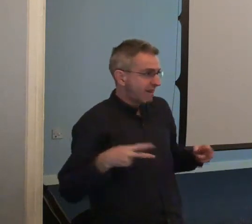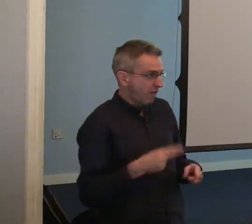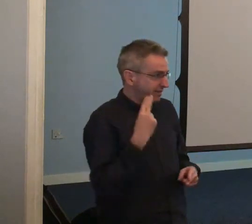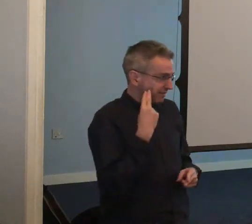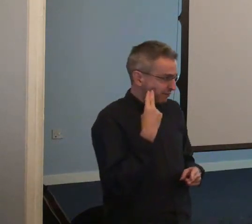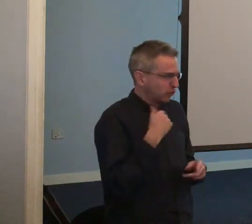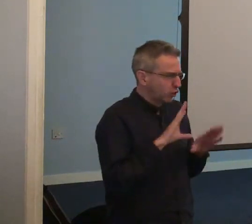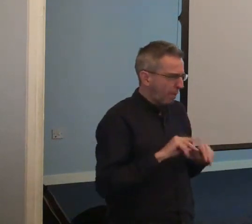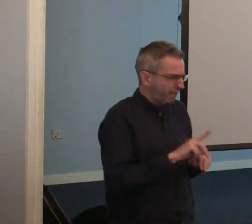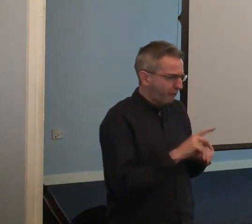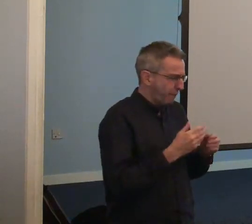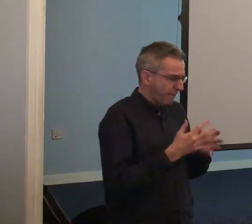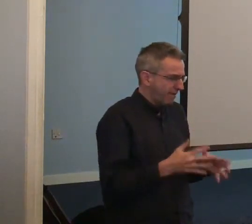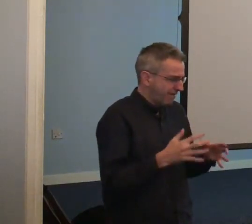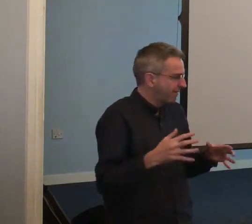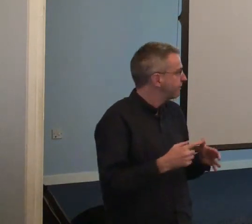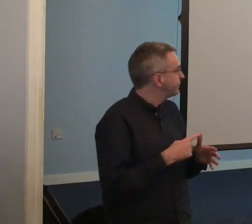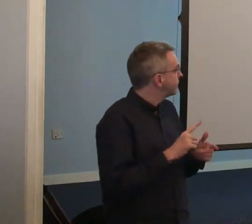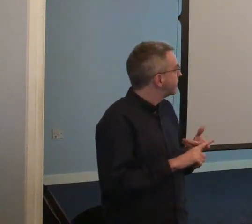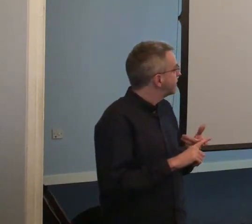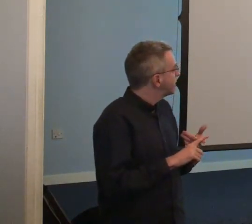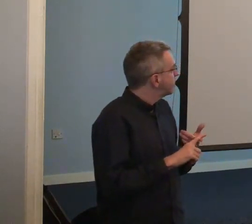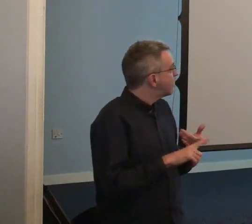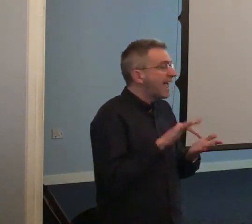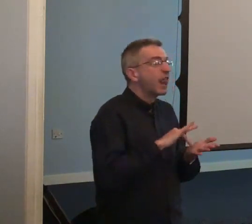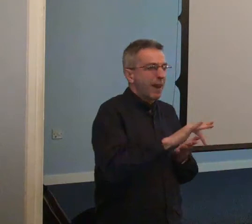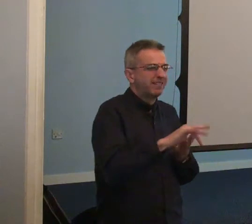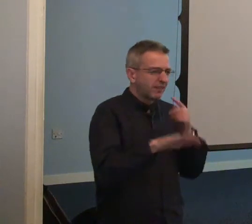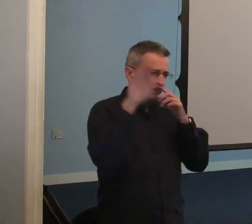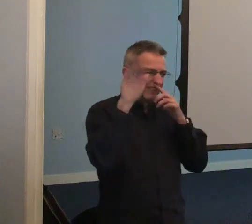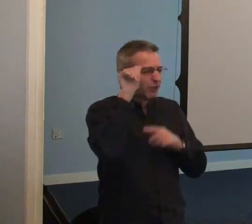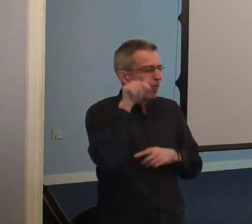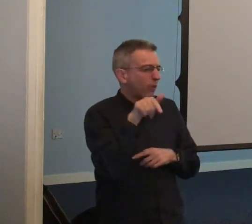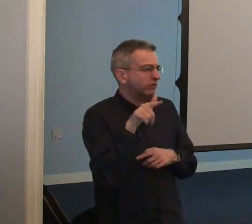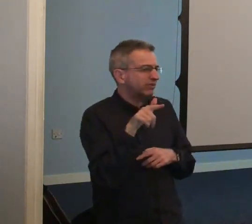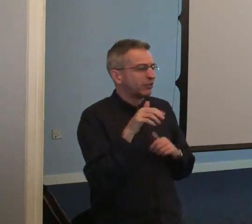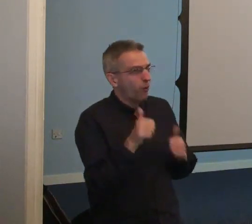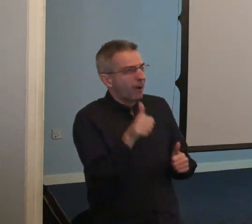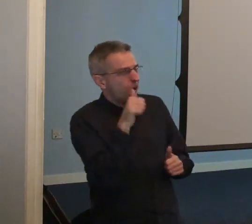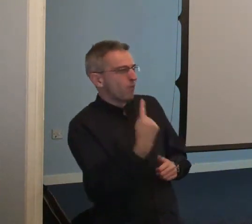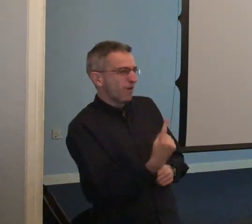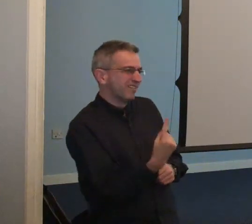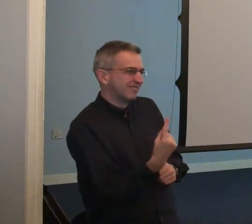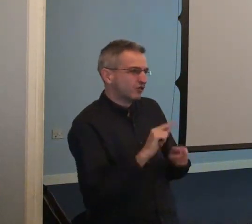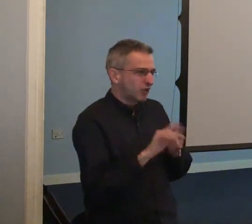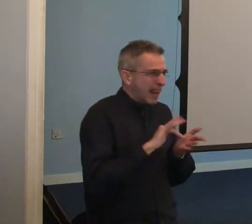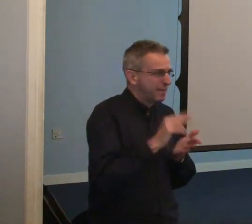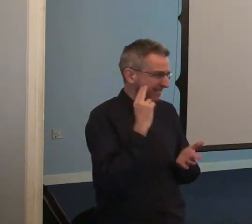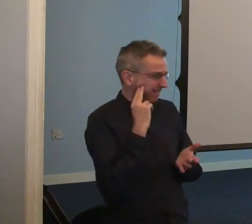occurred, you know, before and after World War II, again, to try and stop deaf people breeding. You'll be aware of the Nazi cleansing regime